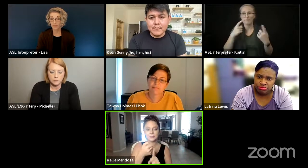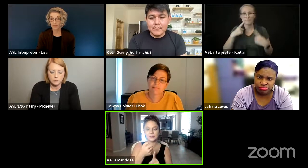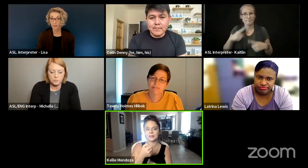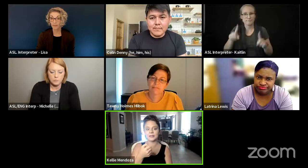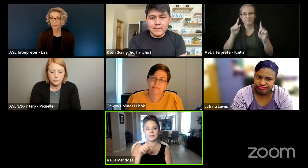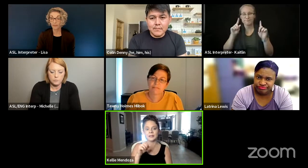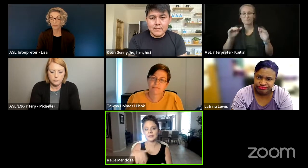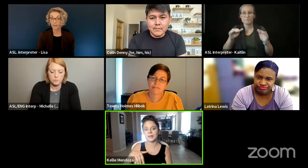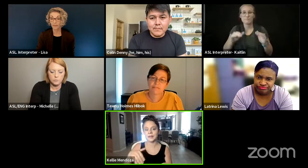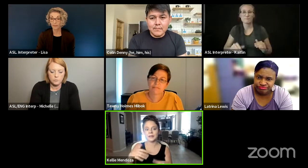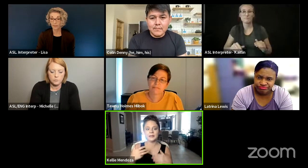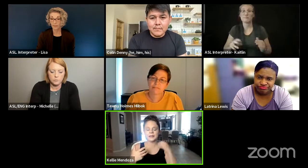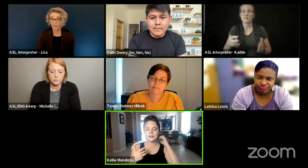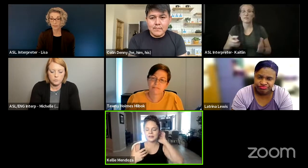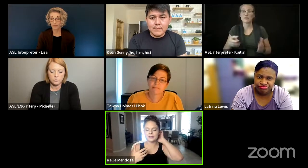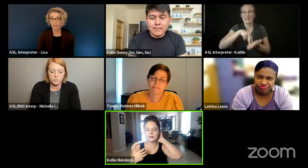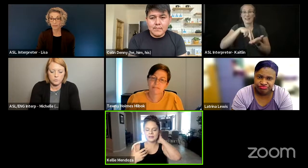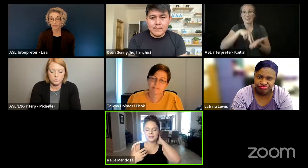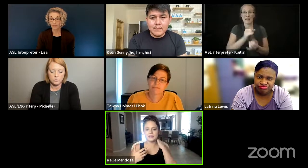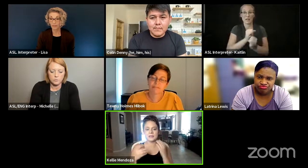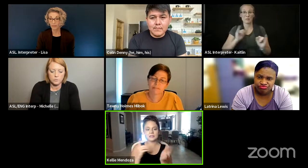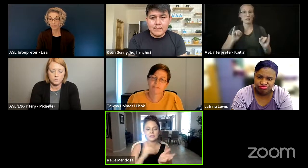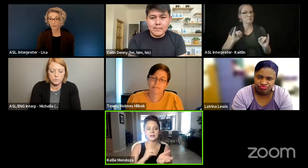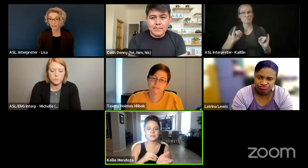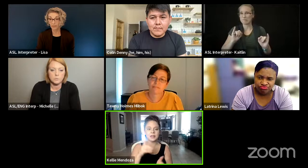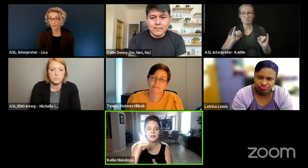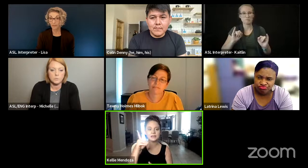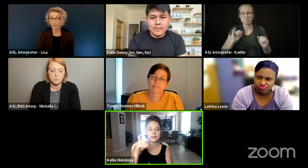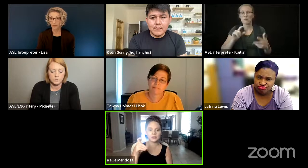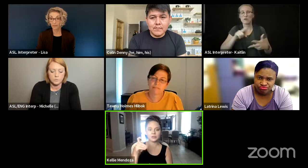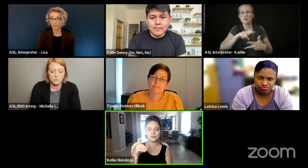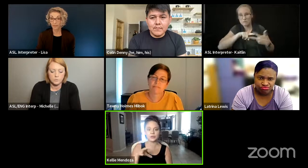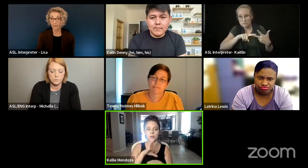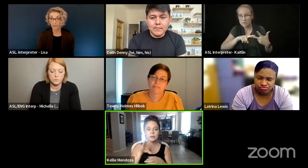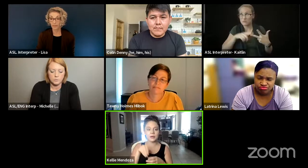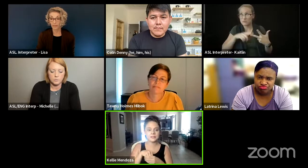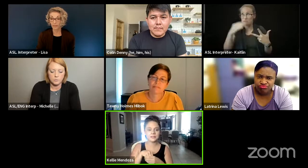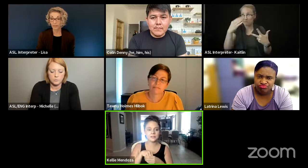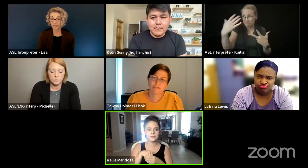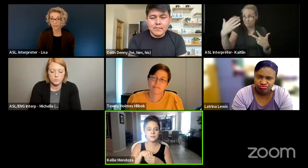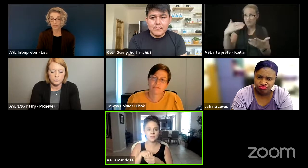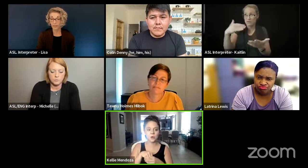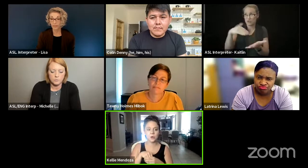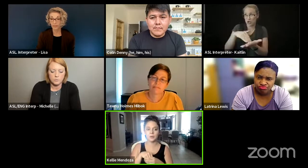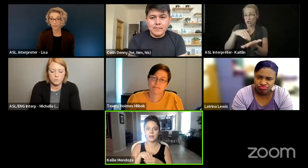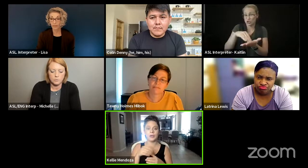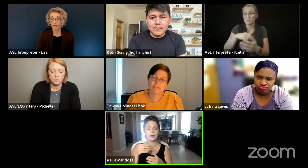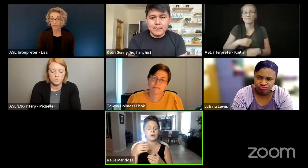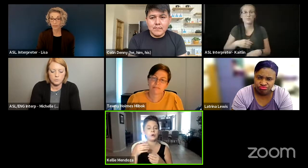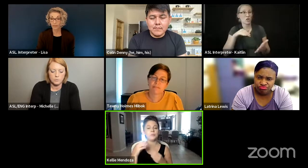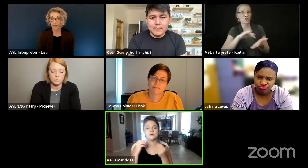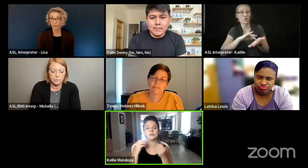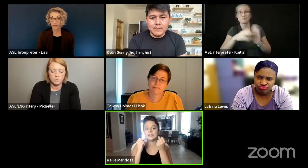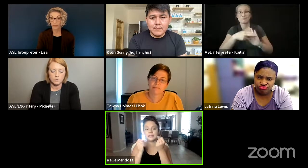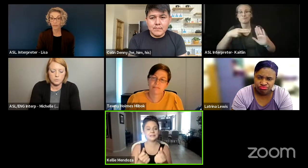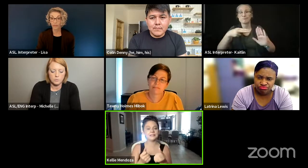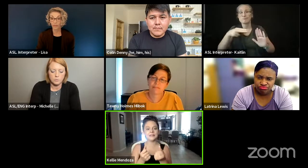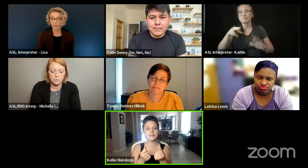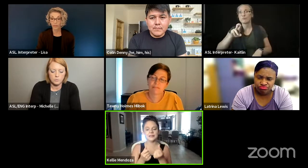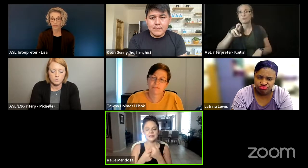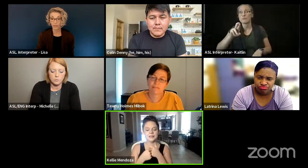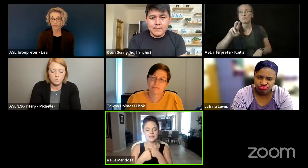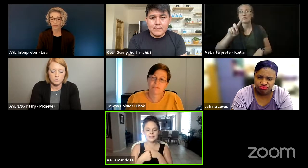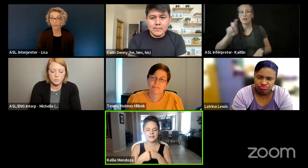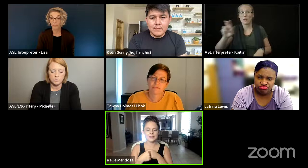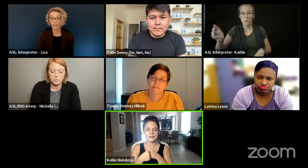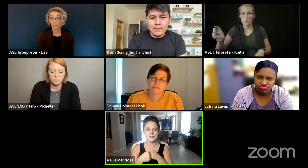stand independently yet. And the doctors had diagnosed her with autism, almost